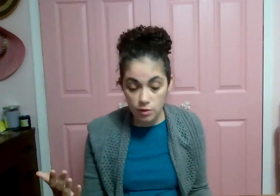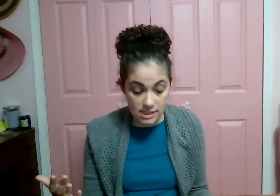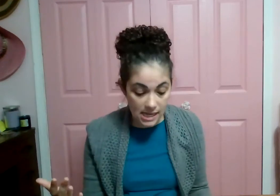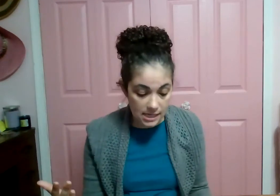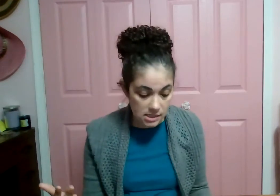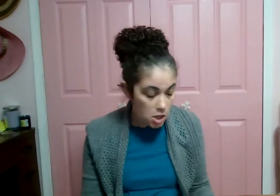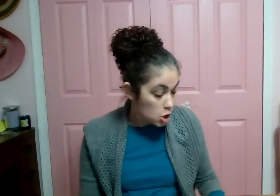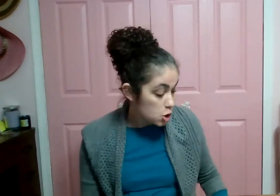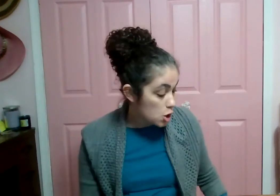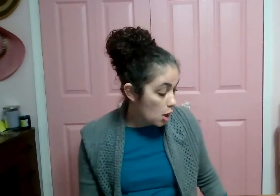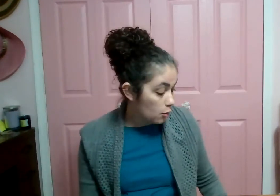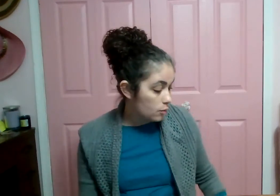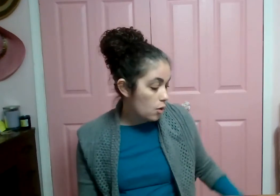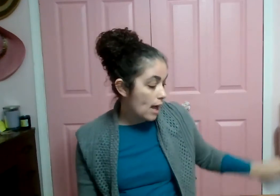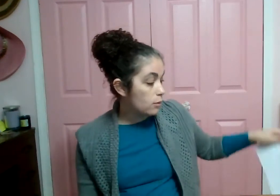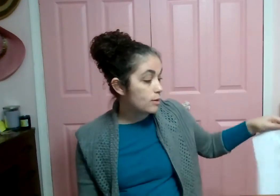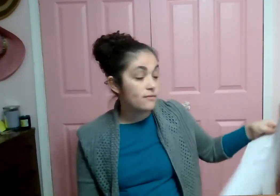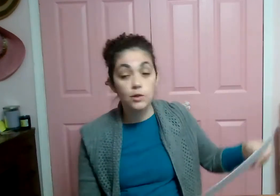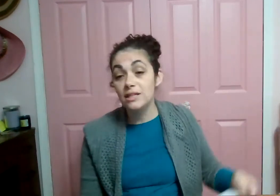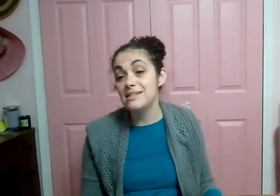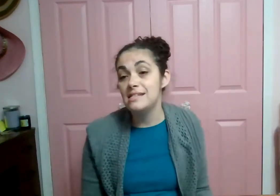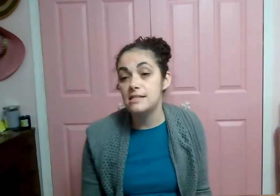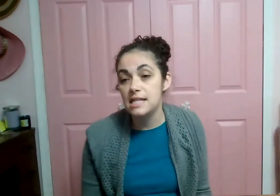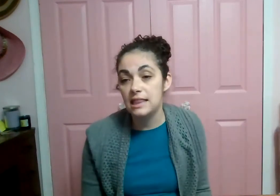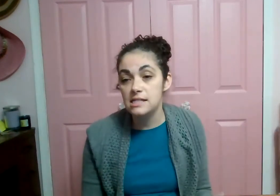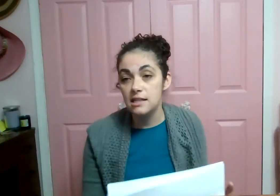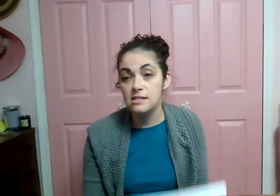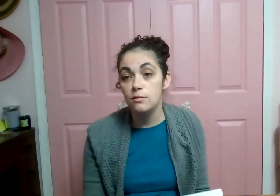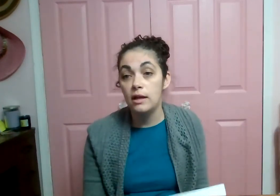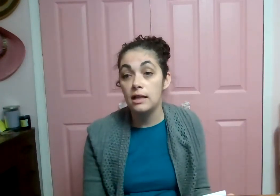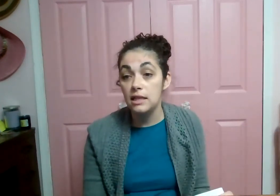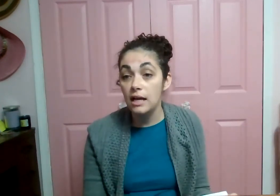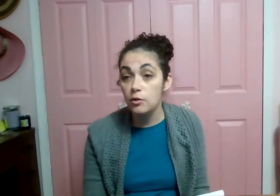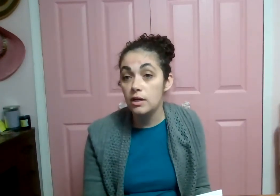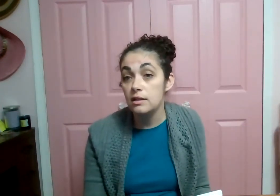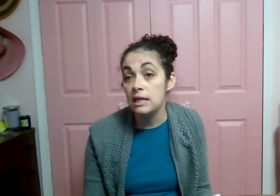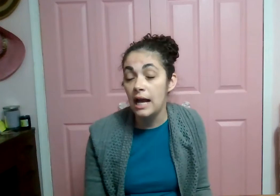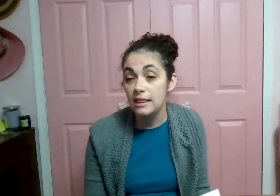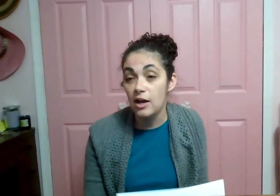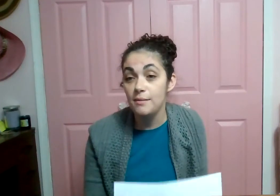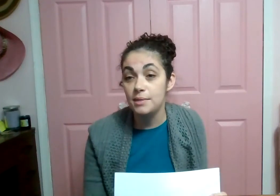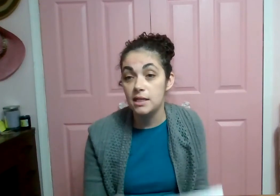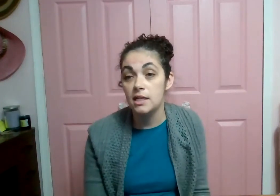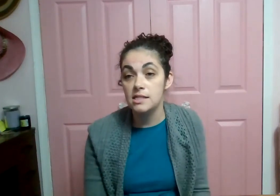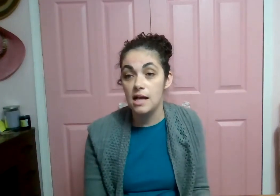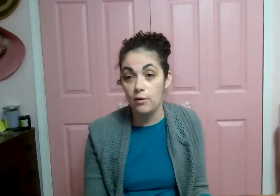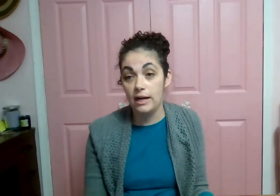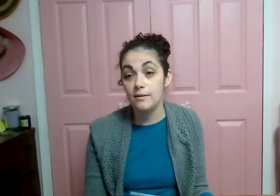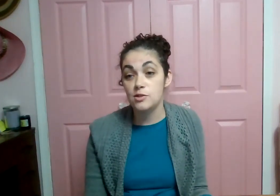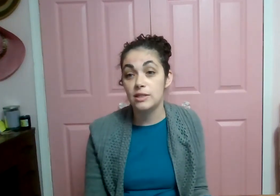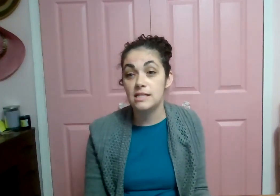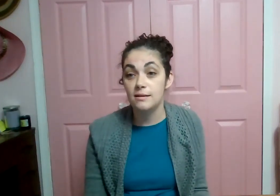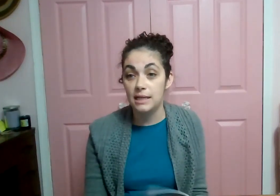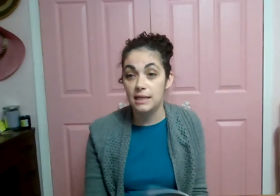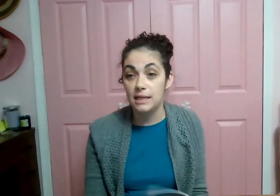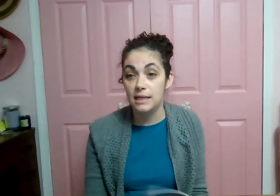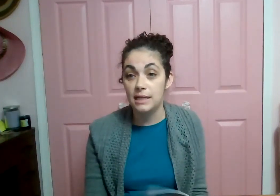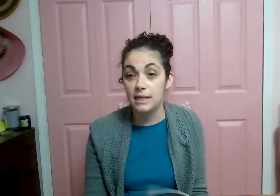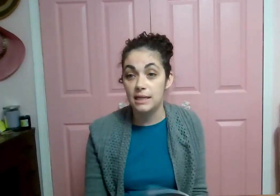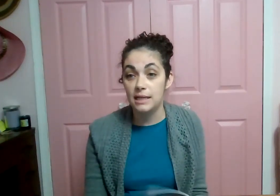the signs. So I will review these since this lesson went a lot quicker than I thought because when I was doing this, I'm like